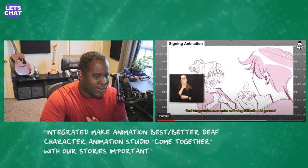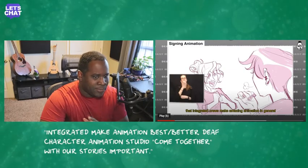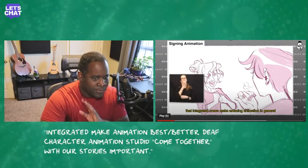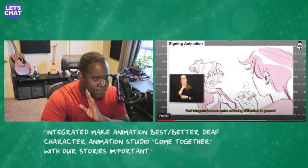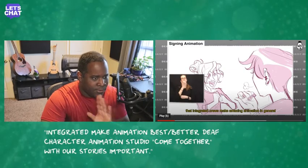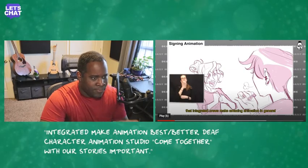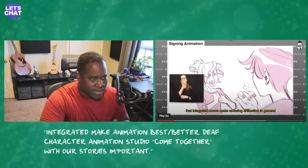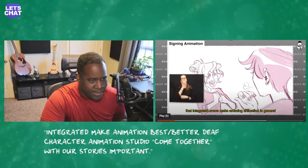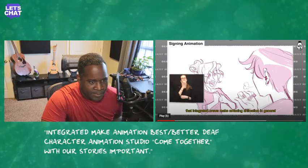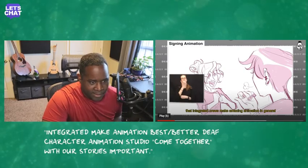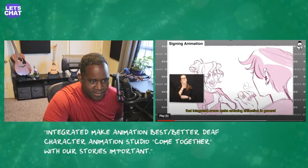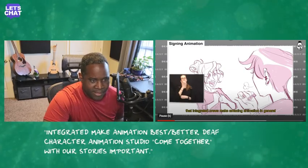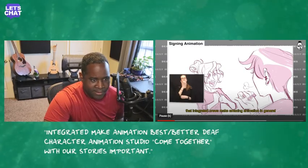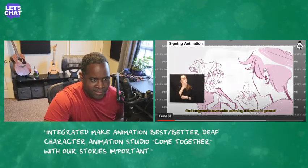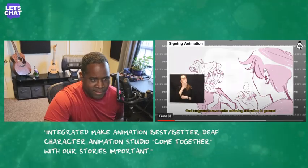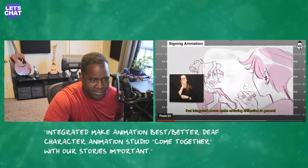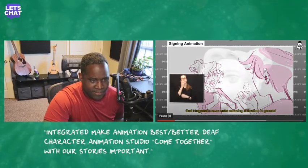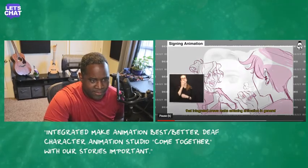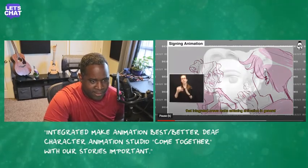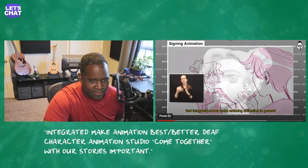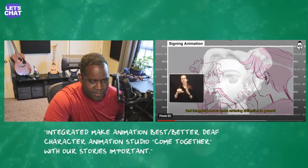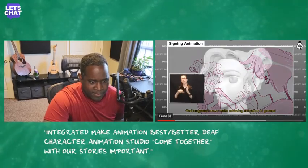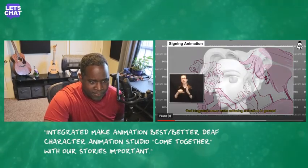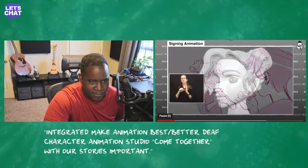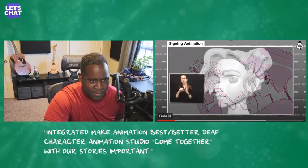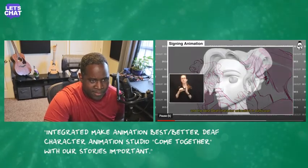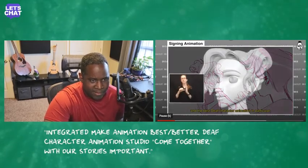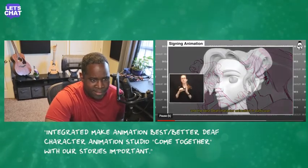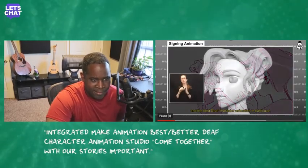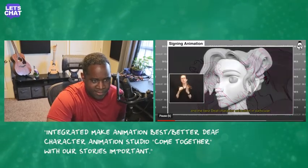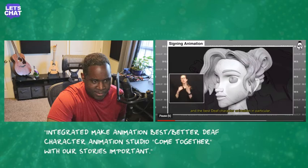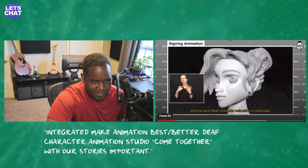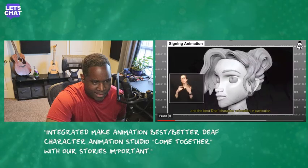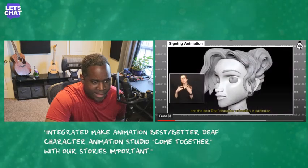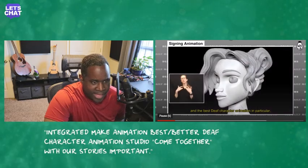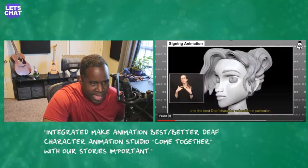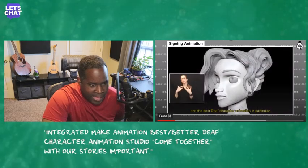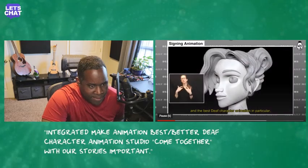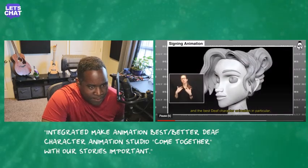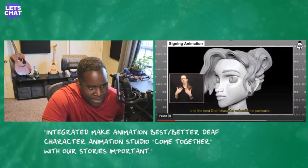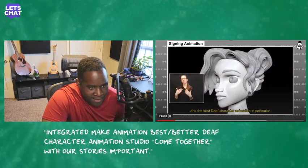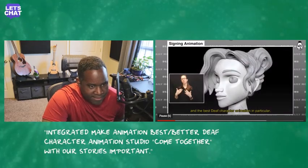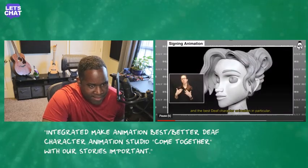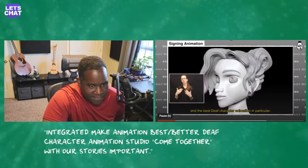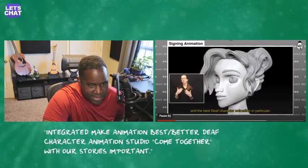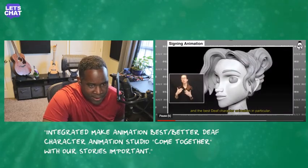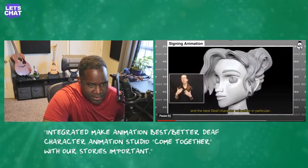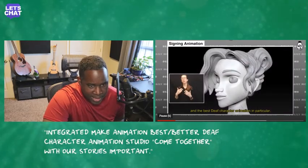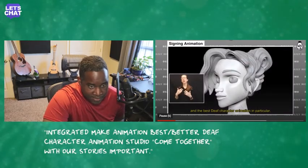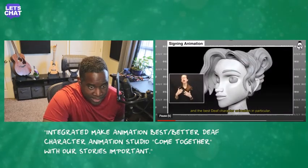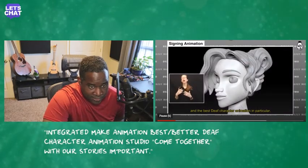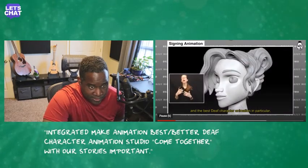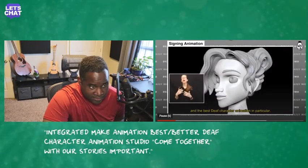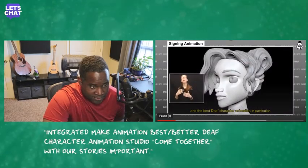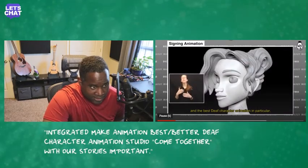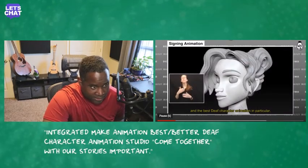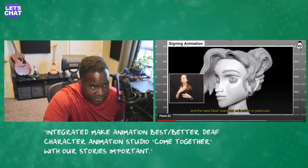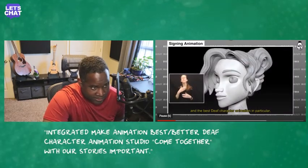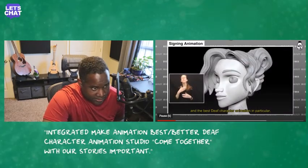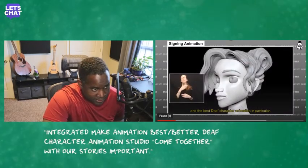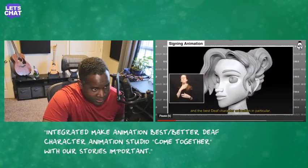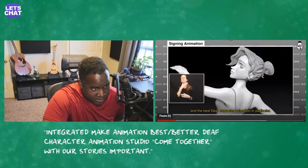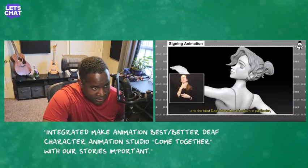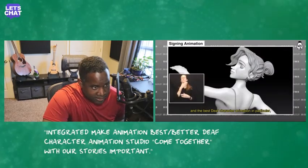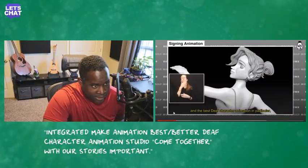has the general tone of what is being said. Let's see the full thing that's actually being said. And the best deaf character animation in